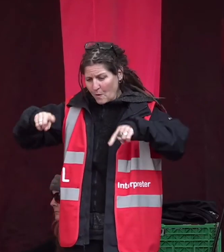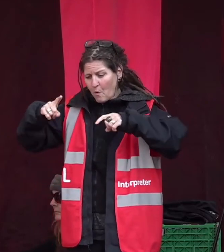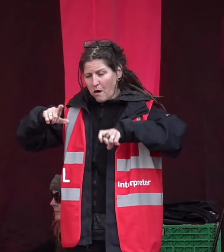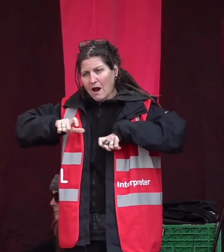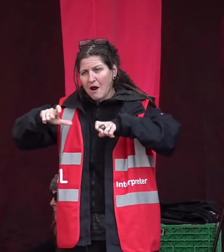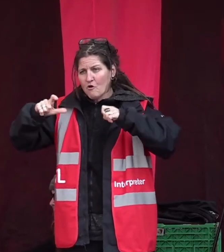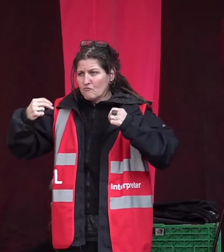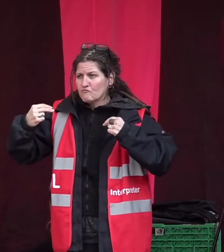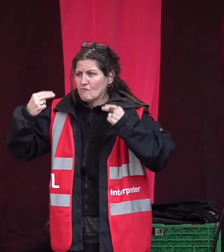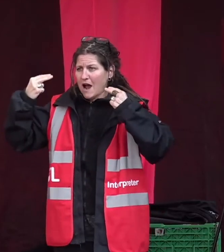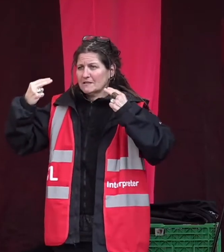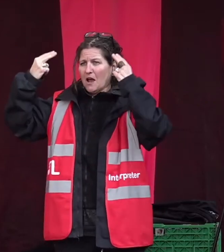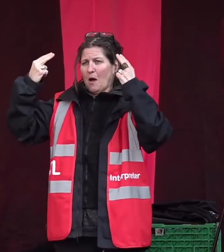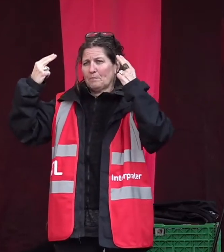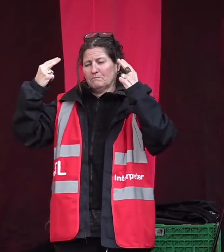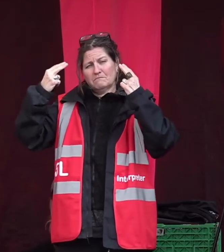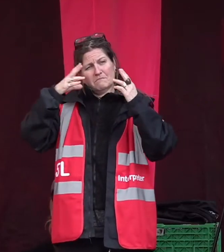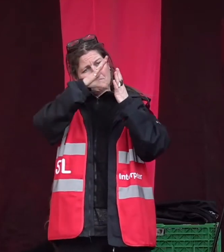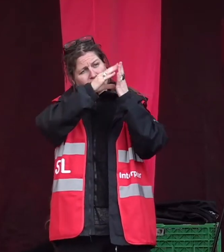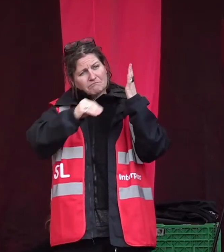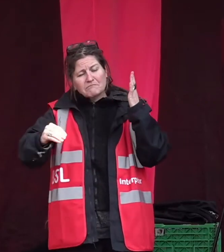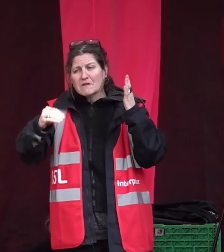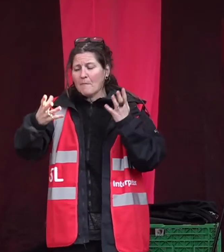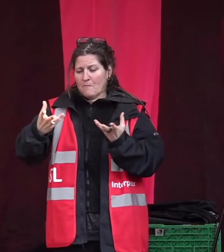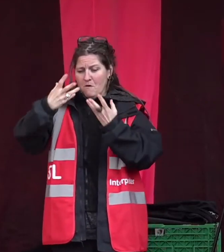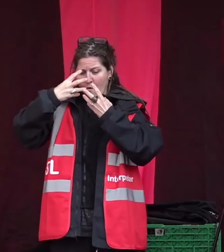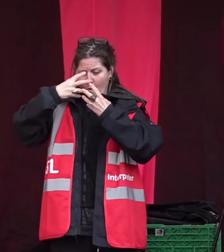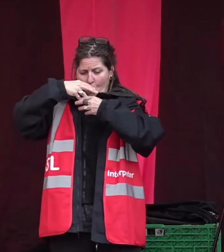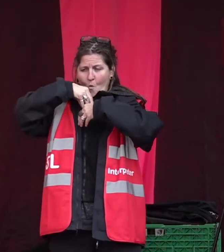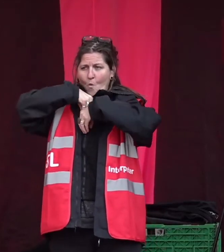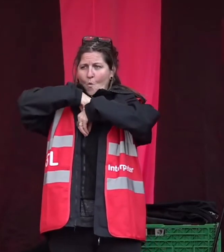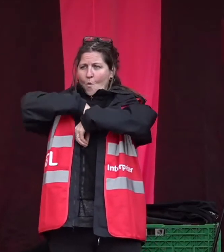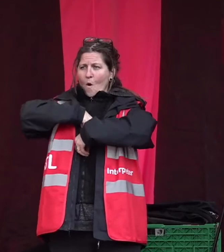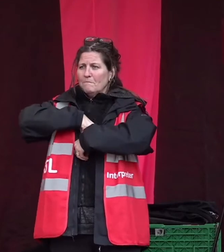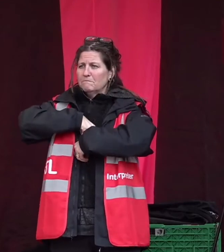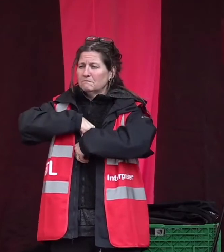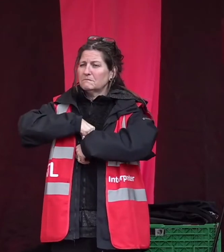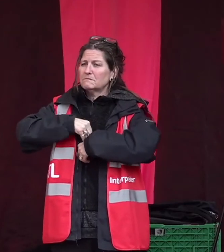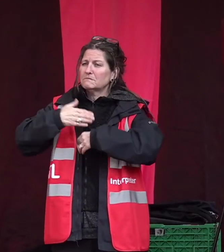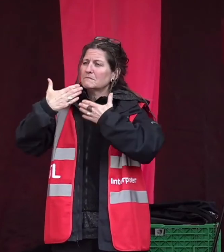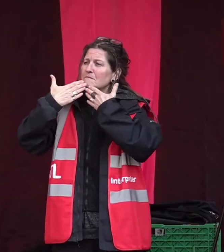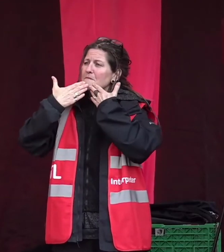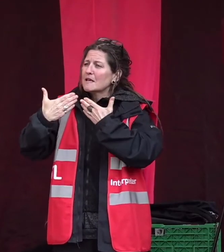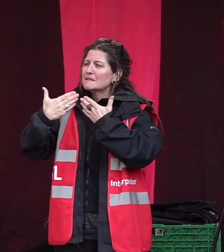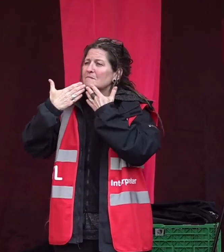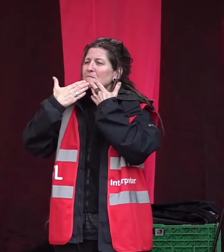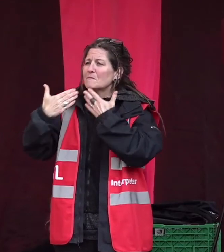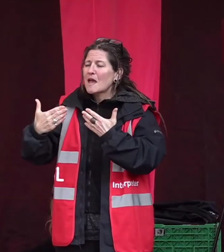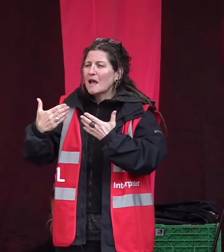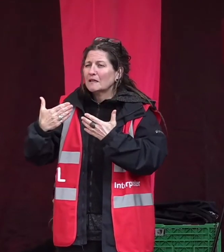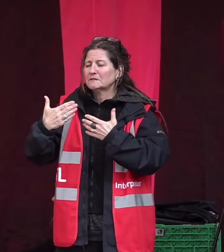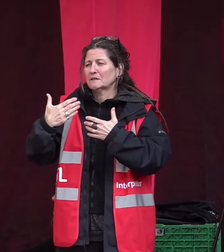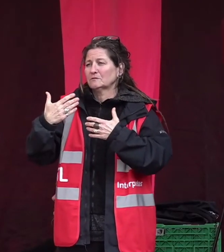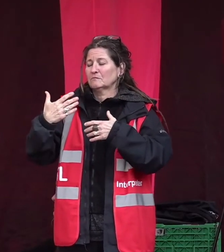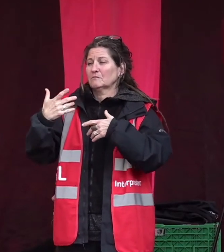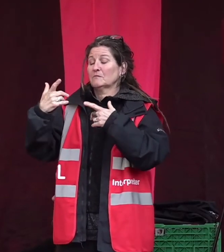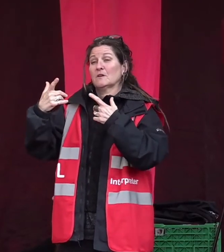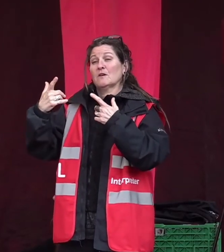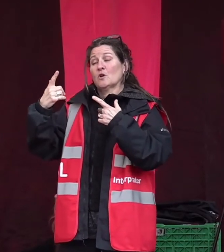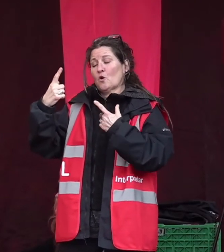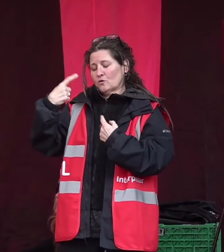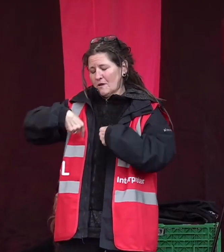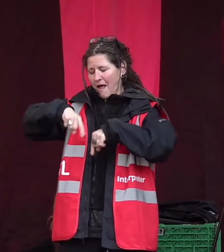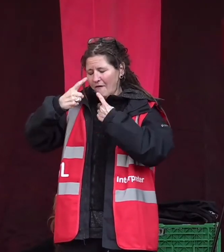example, iterating their example, taking it deeper into ourselves. Please, please come away from the big one with a